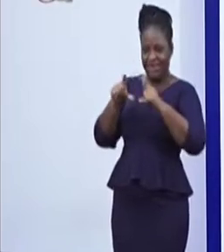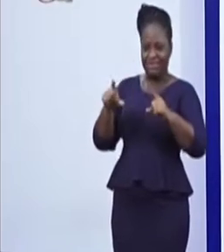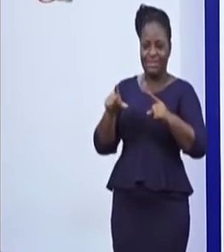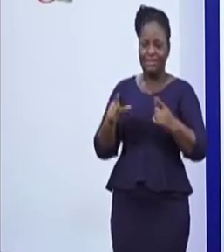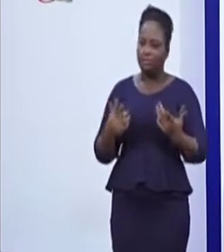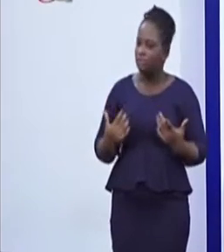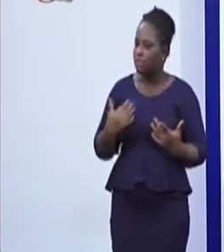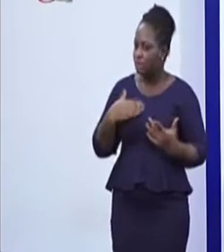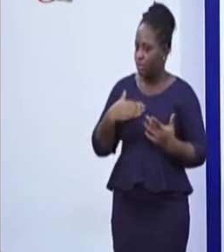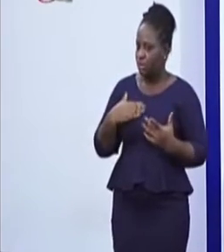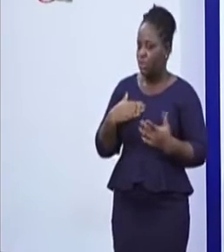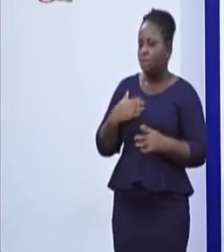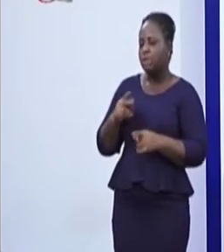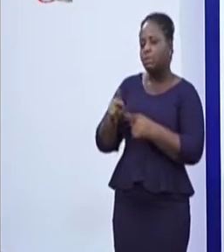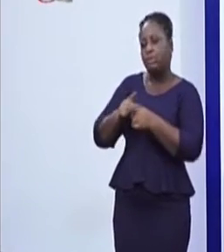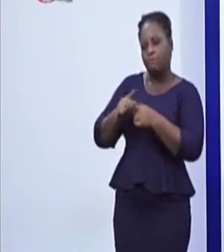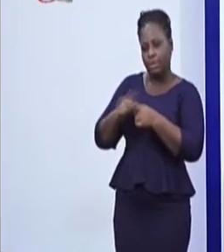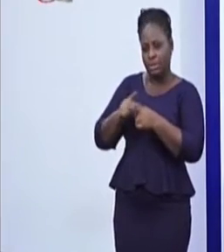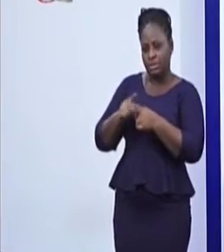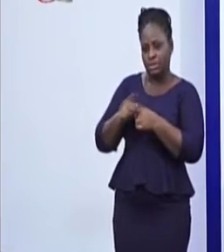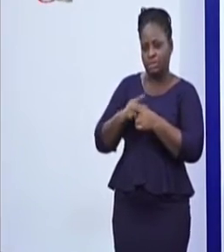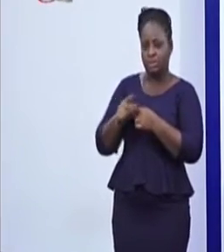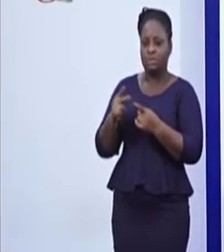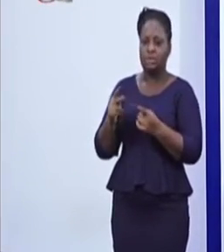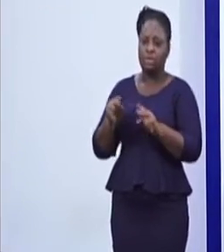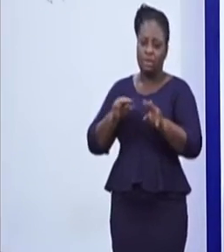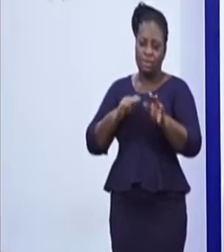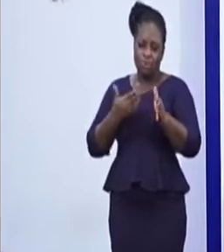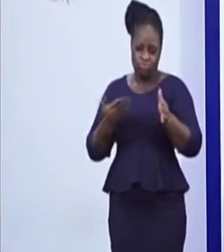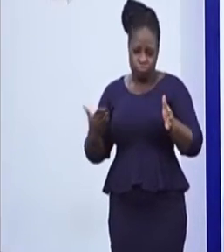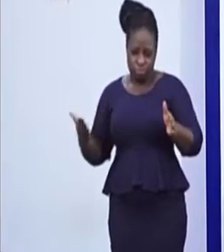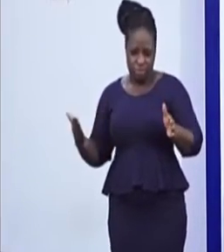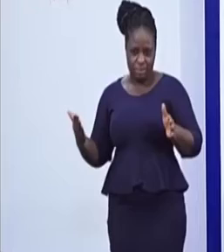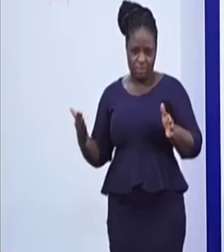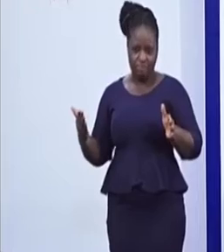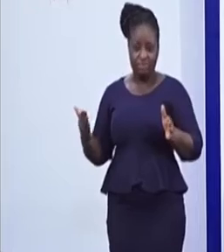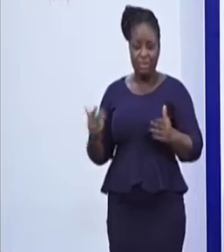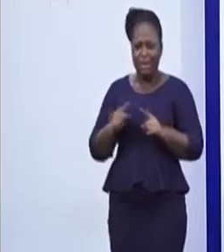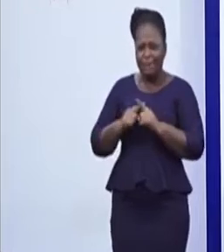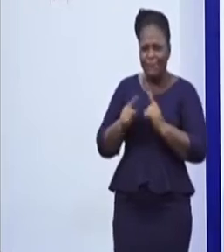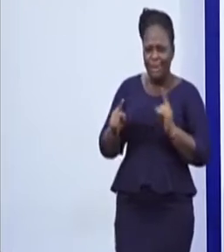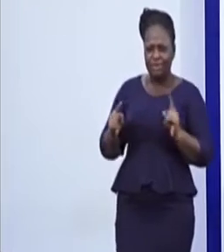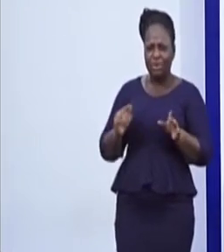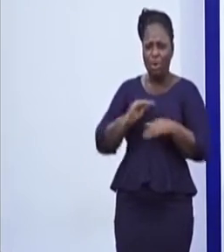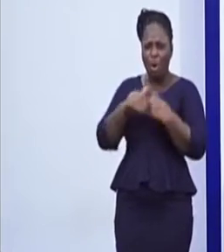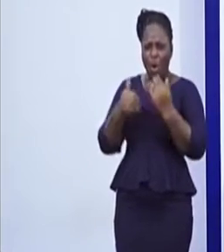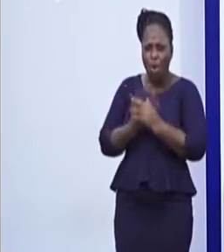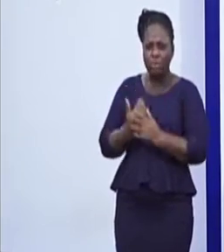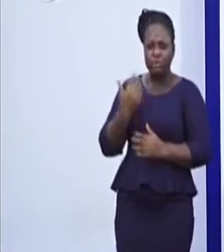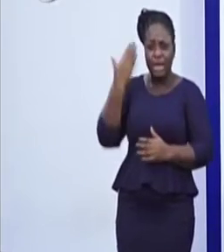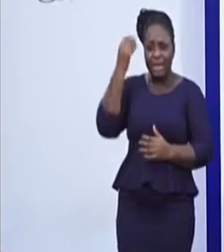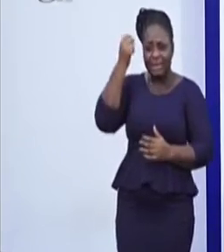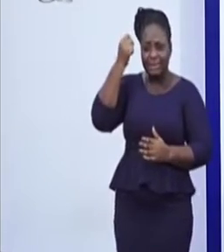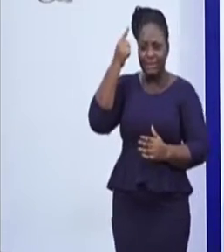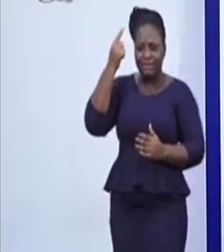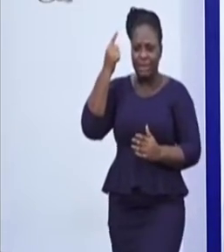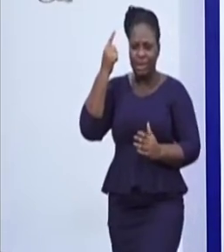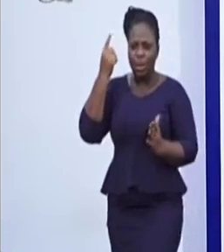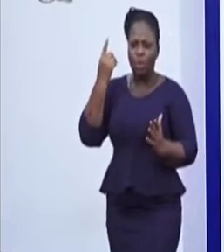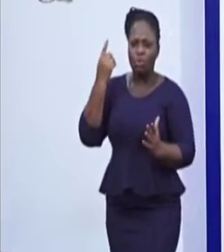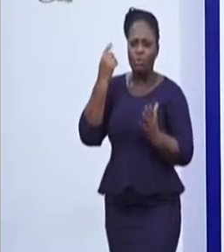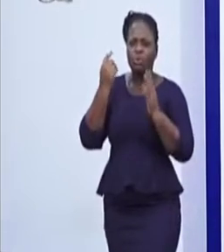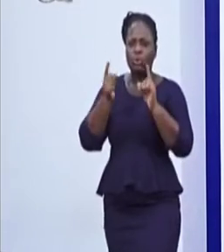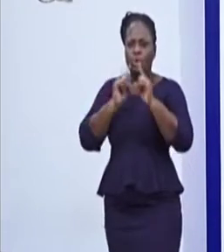should adopt practical measures that work. But in terms of the bigger picture for all of us, I'm going to talk about 3